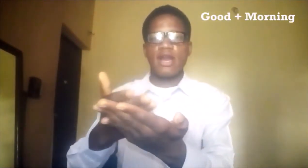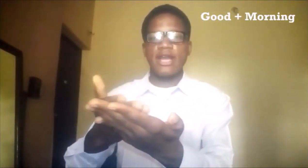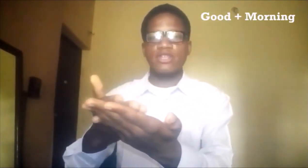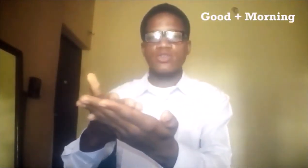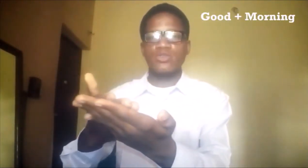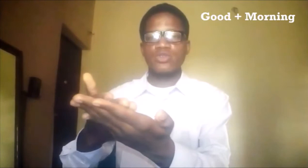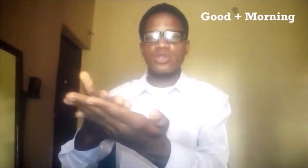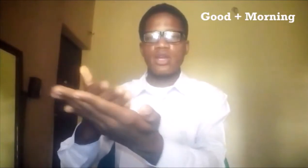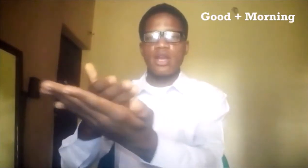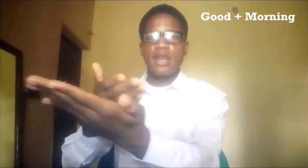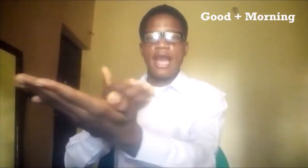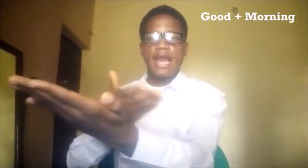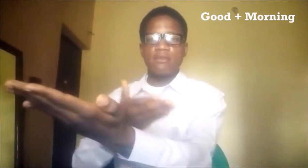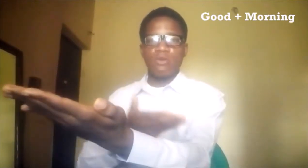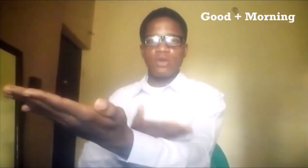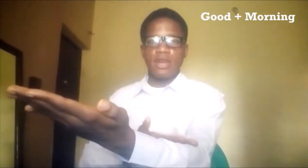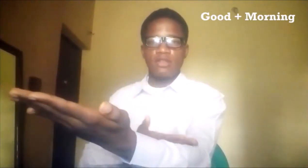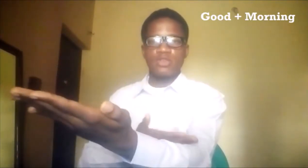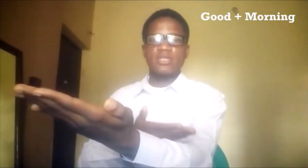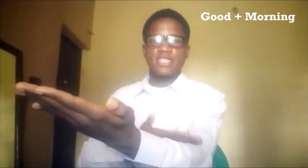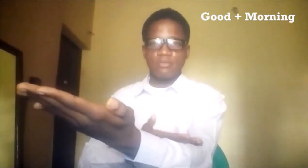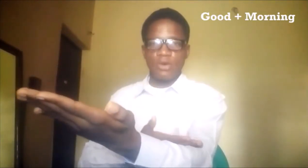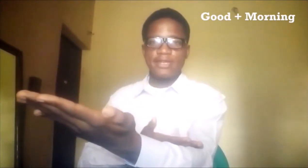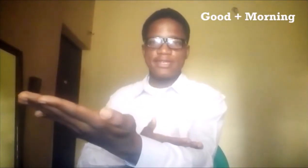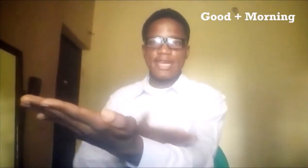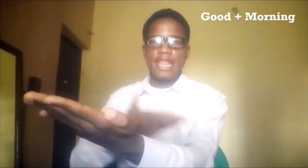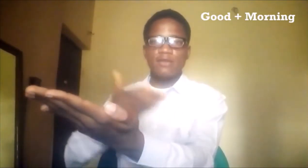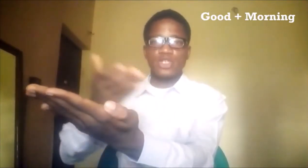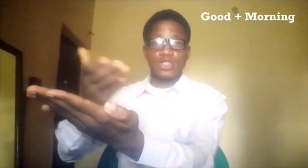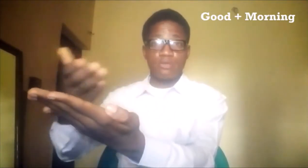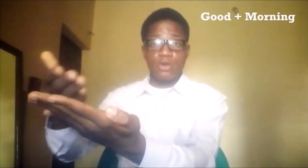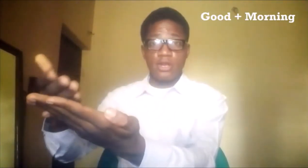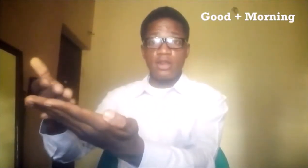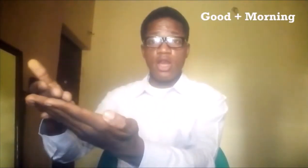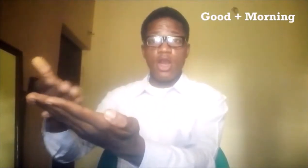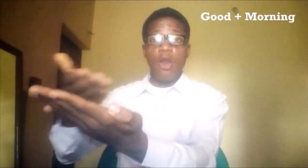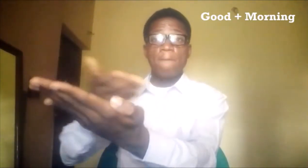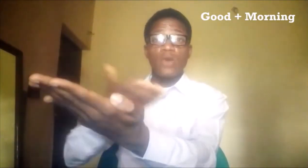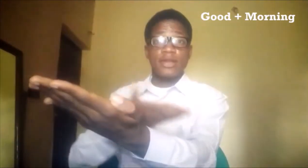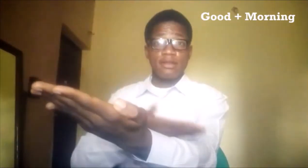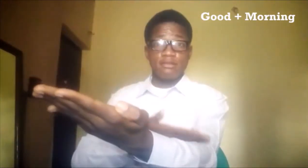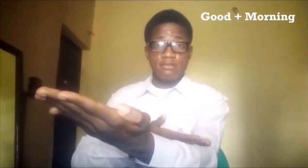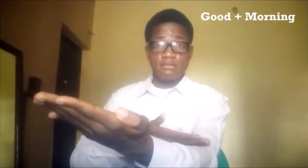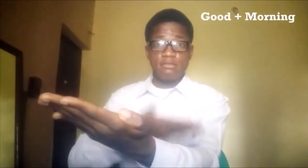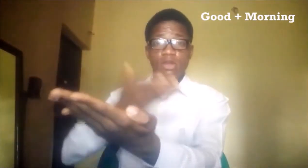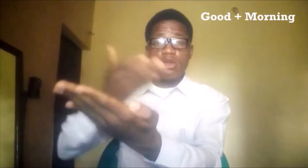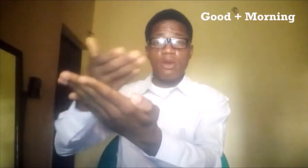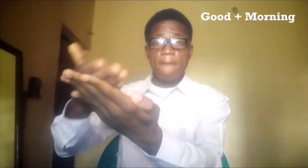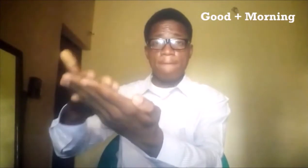add good and add morning. So this is morning in sign language, just morning. Morning.